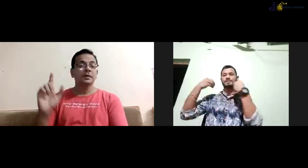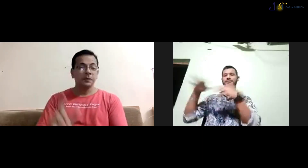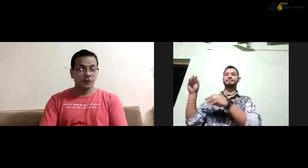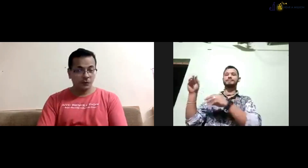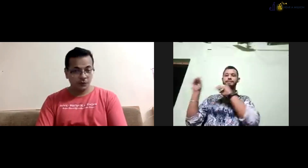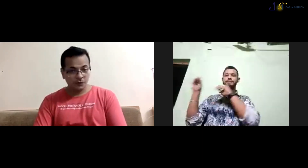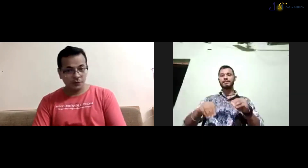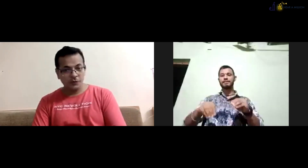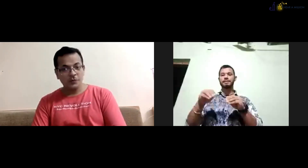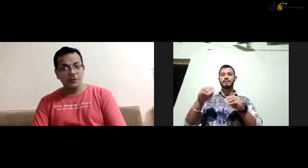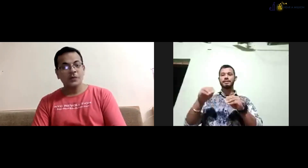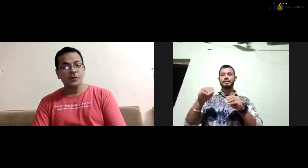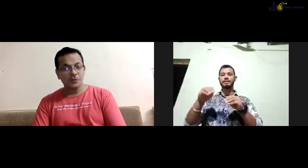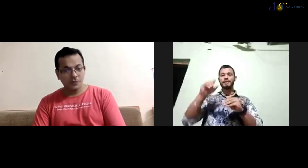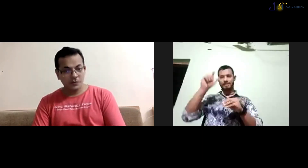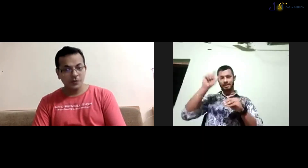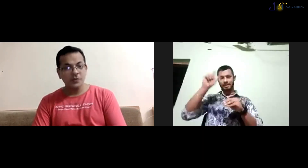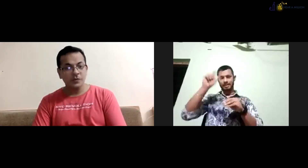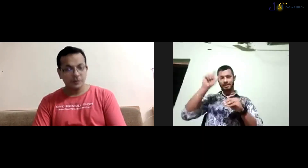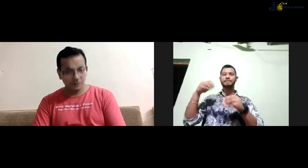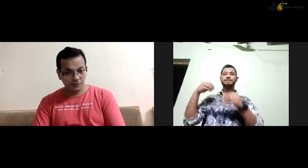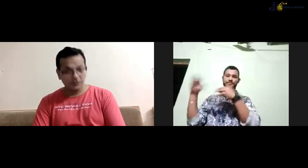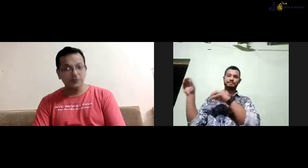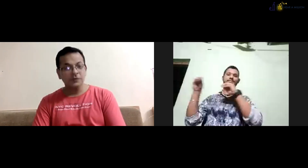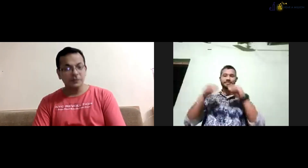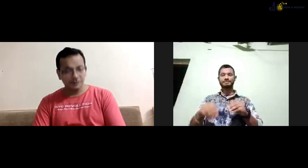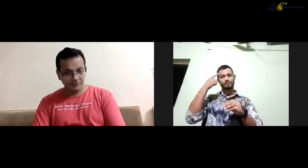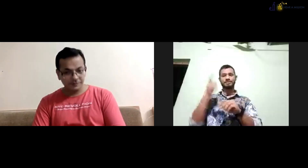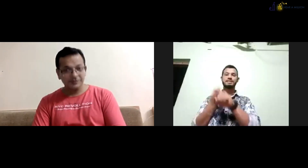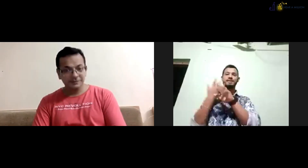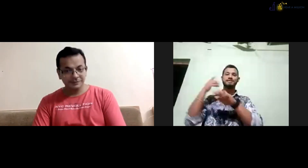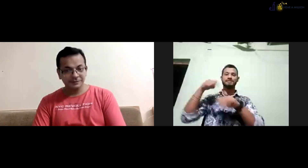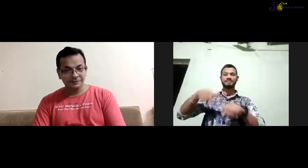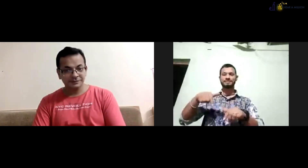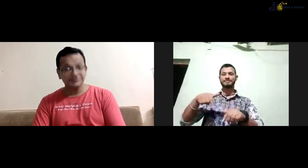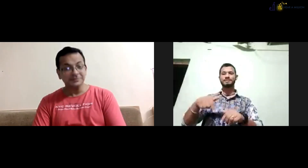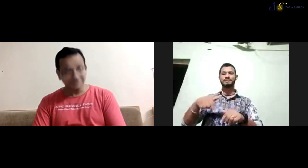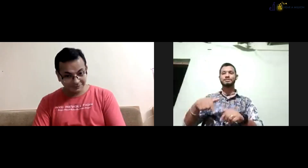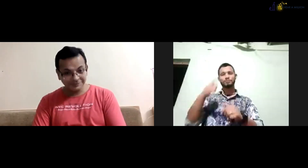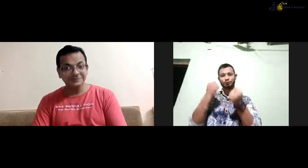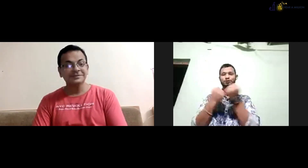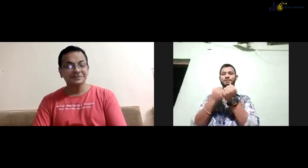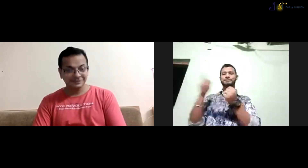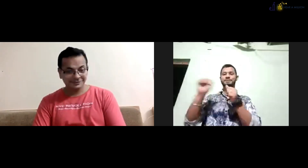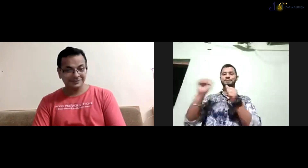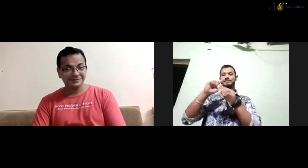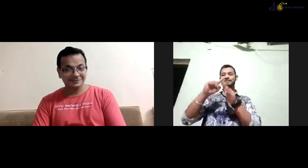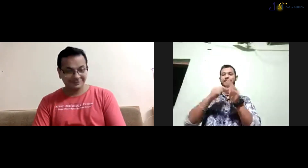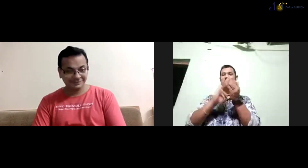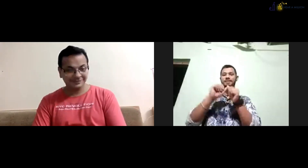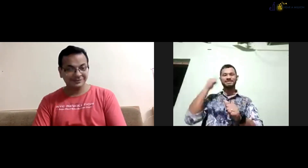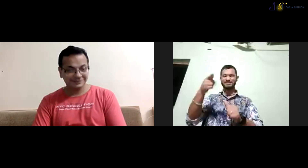So I'm from Nepal. I've been born from Nepal. So now I'm in